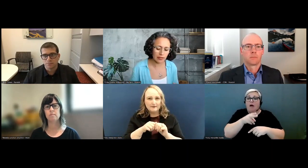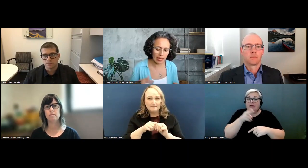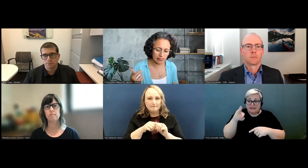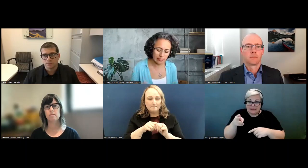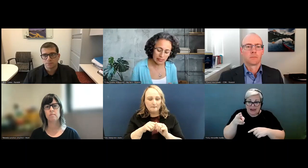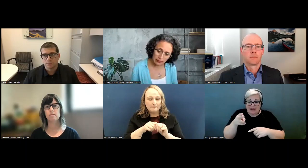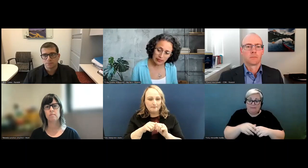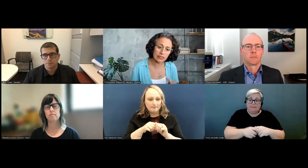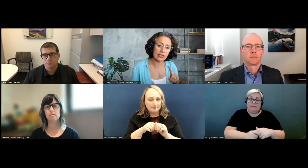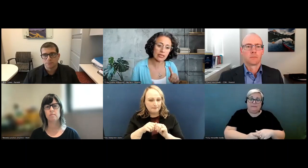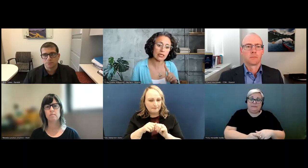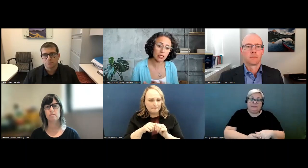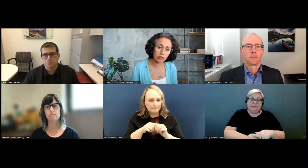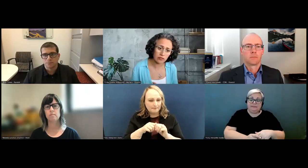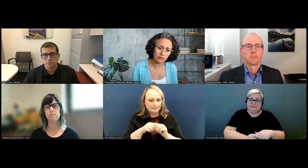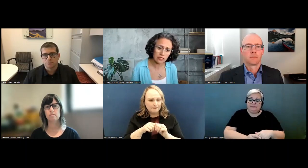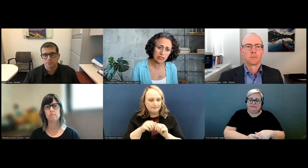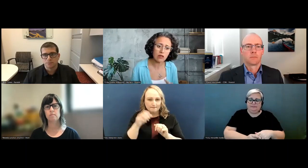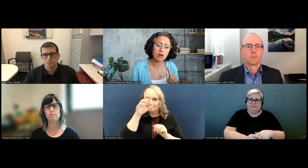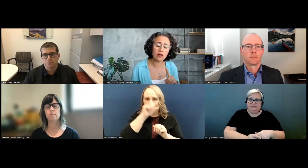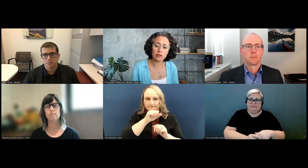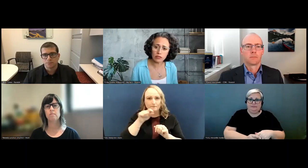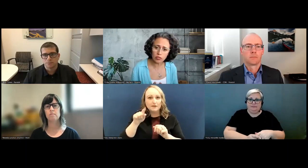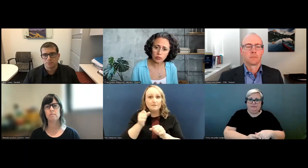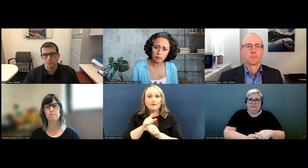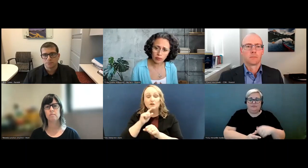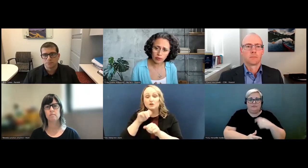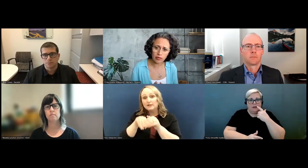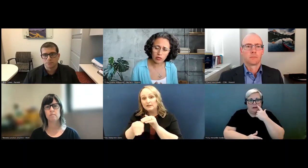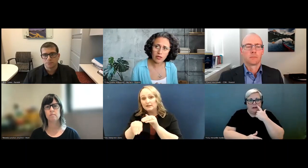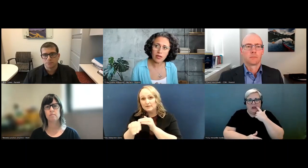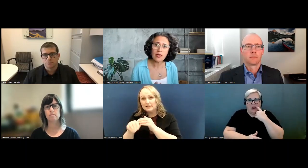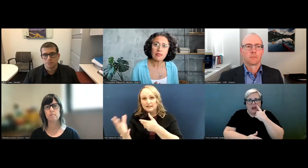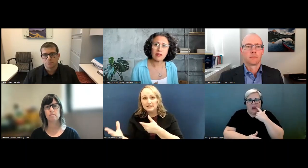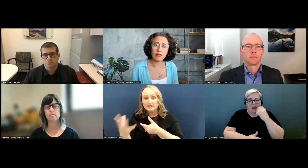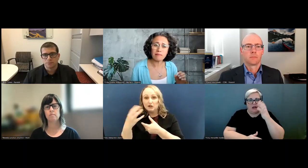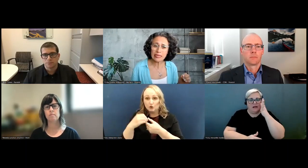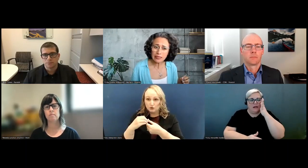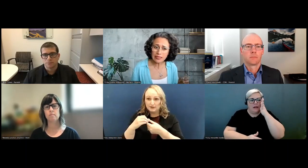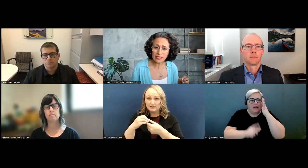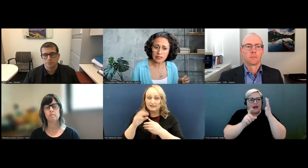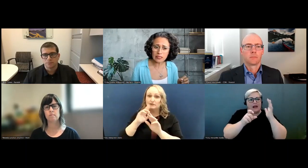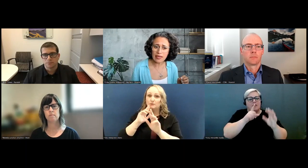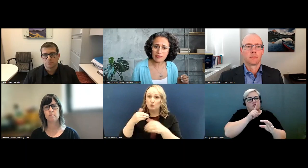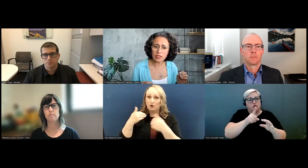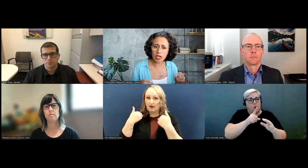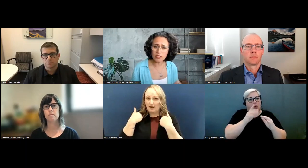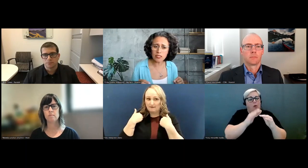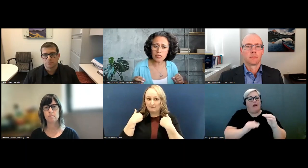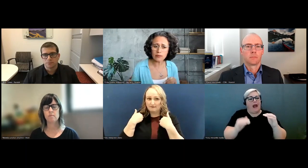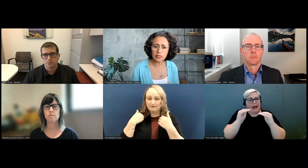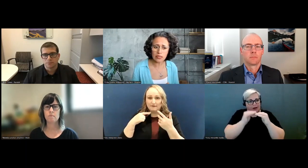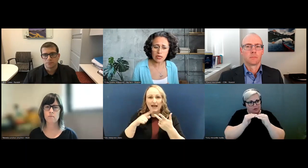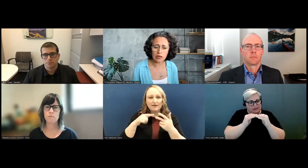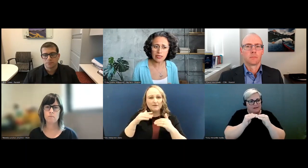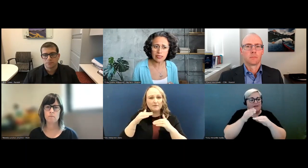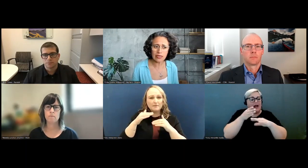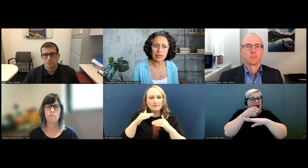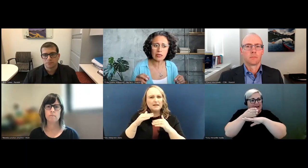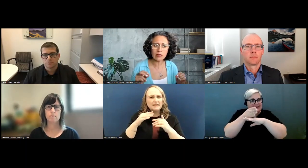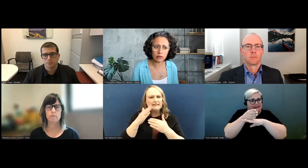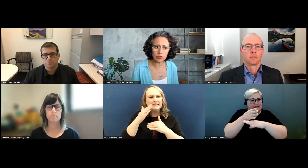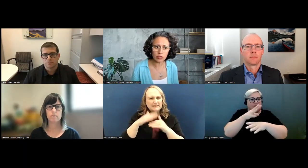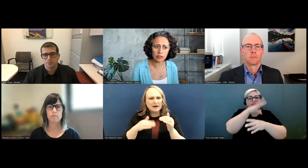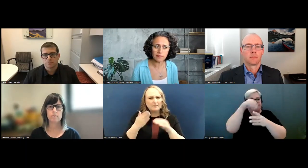annual reporting is about ensuring that accessibility and inclusiveness are also reported on. There are minimal gains, and the challenge that we see now is